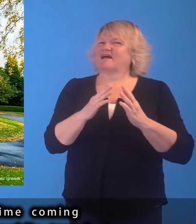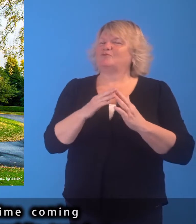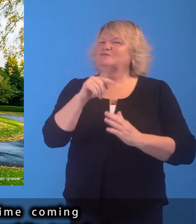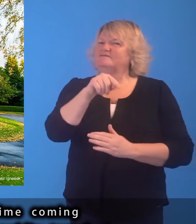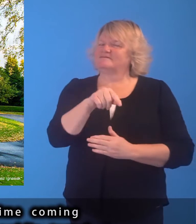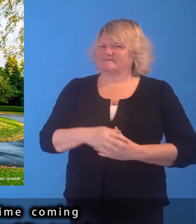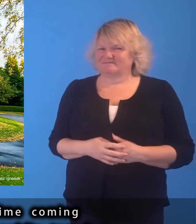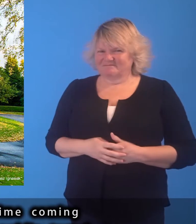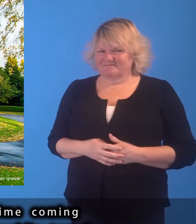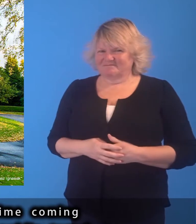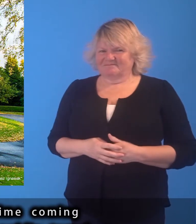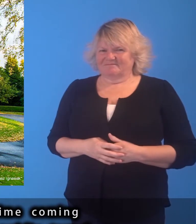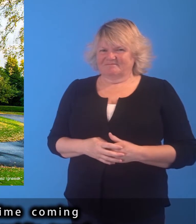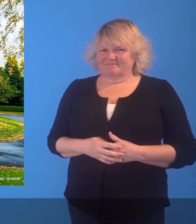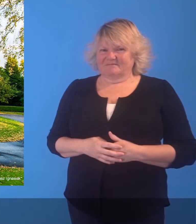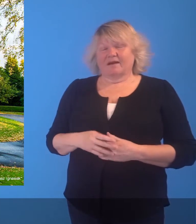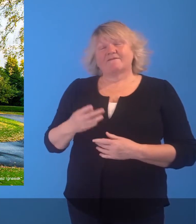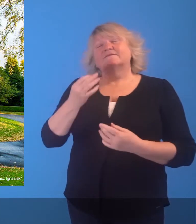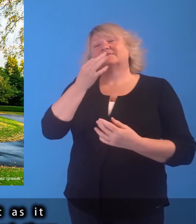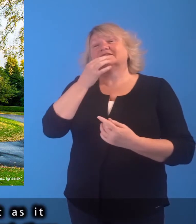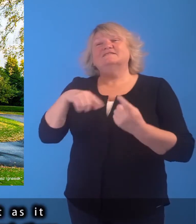education of the public taste.